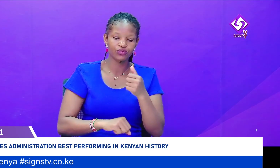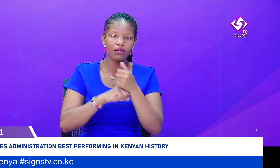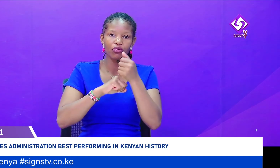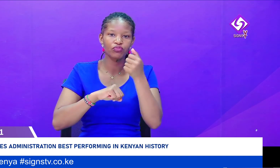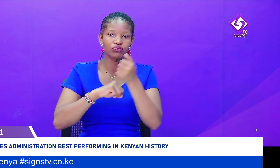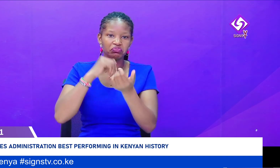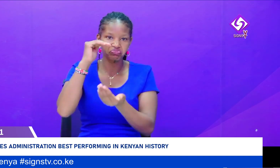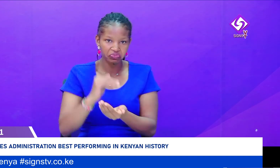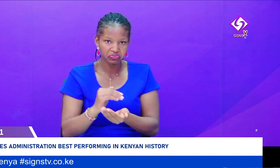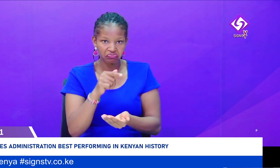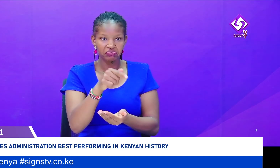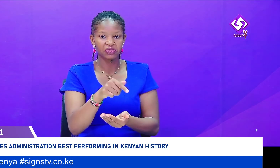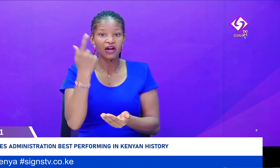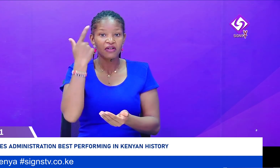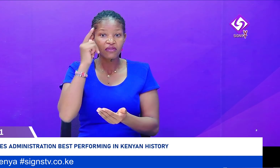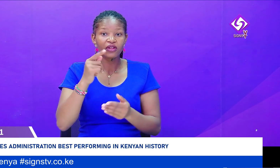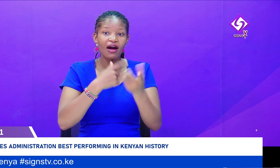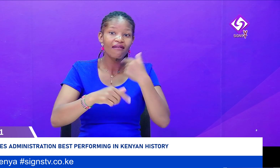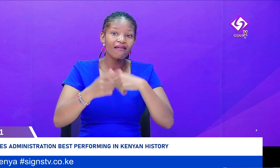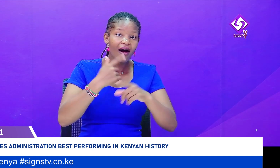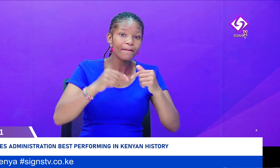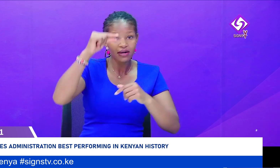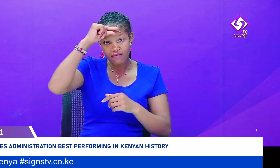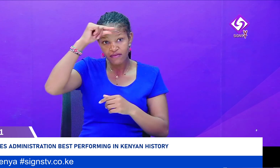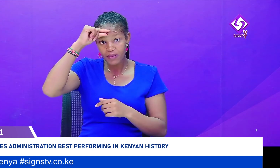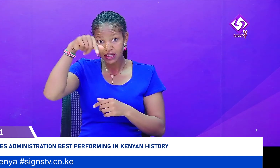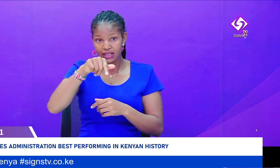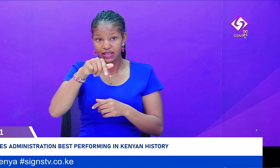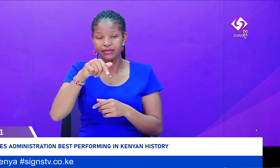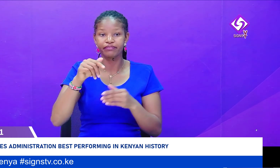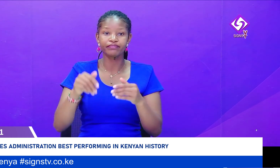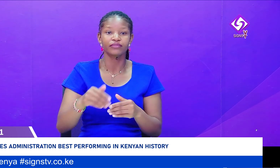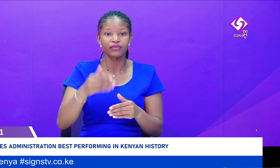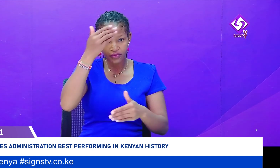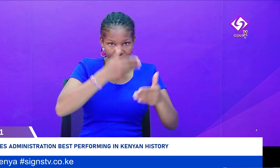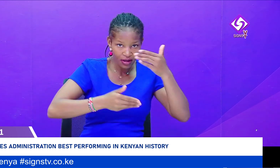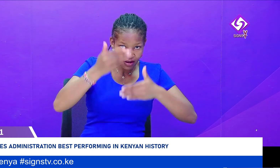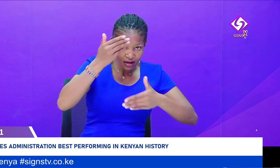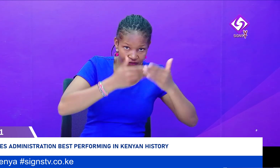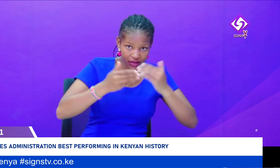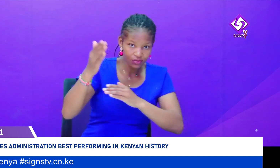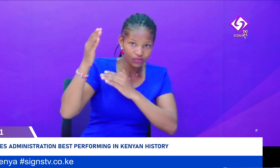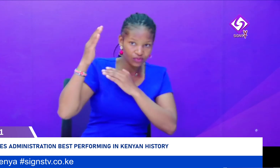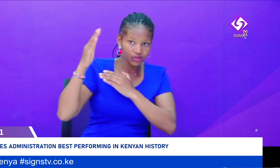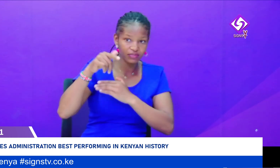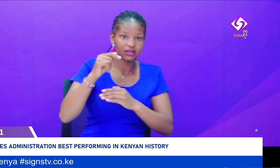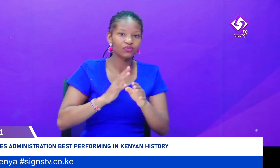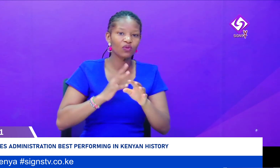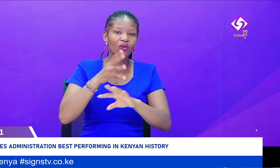his administration's superior record. The declaration comes as the government faces